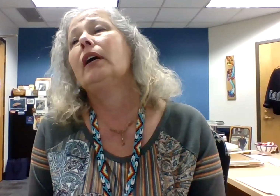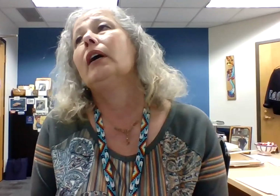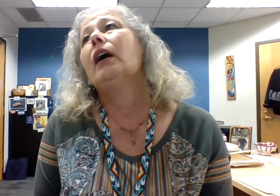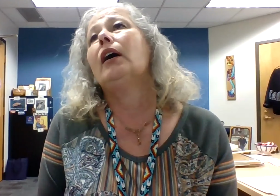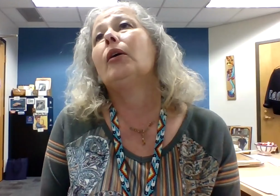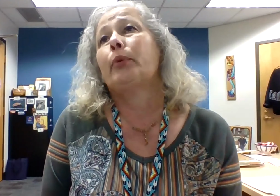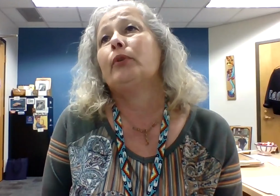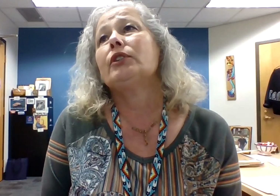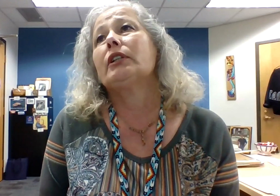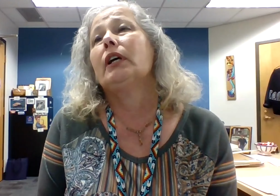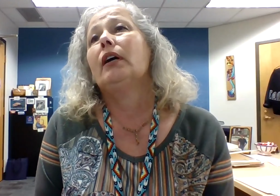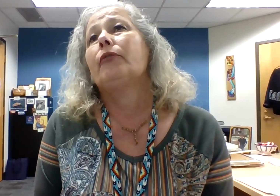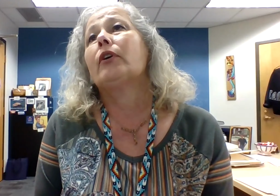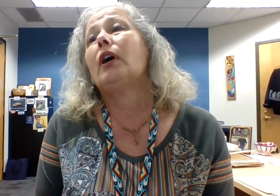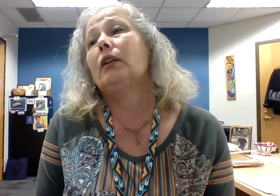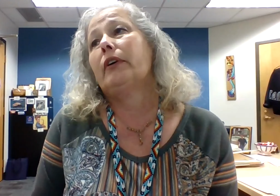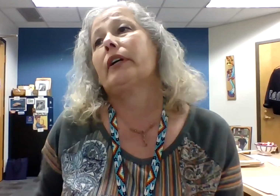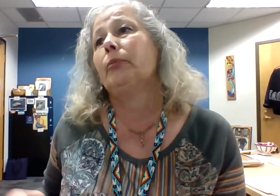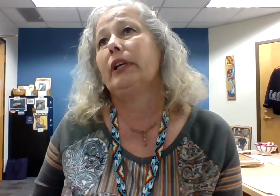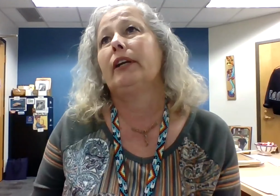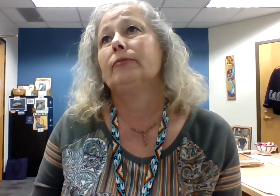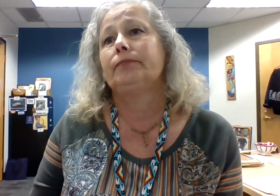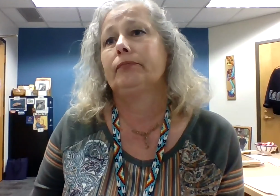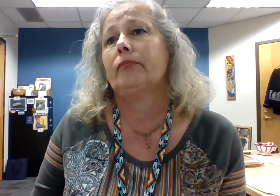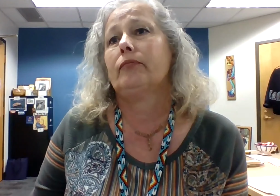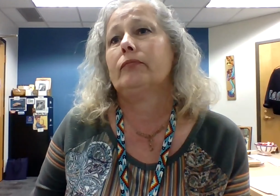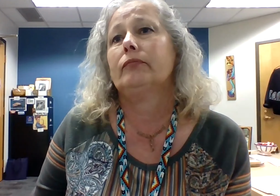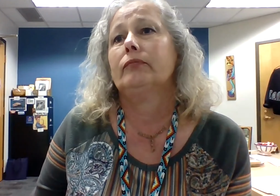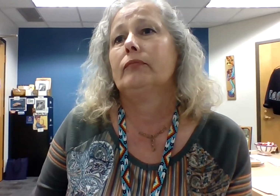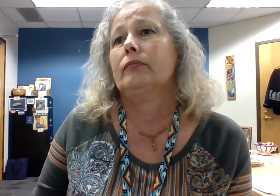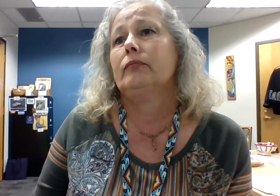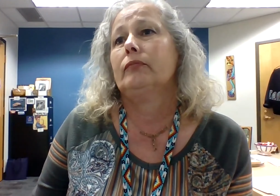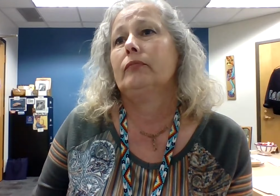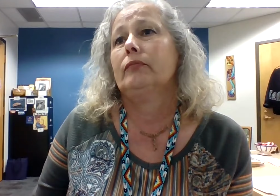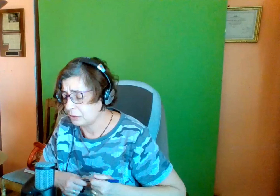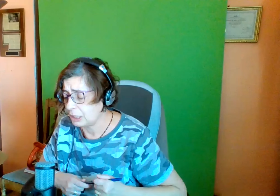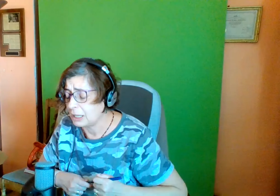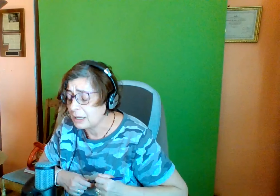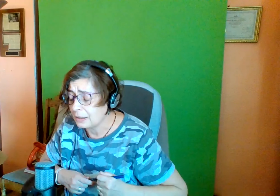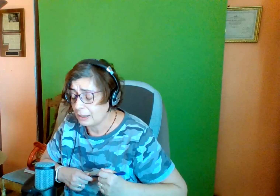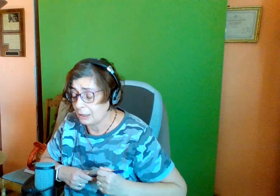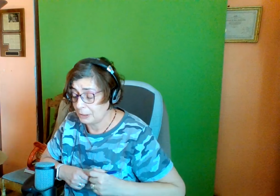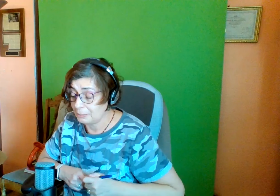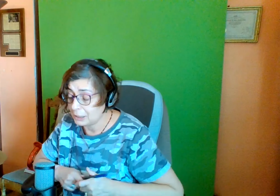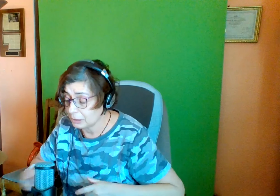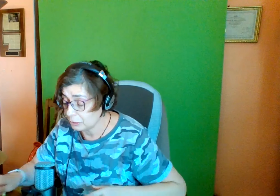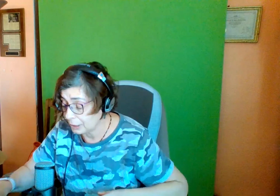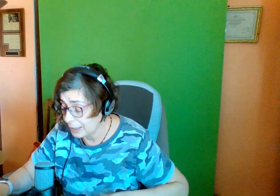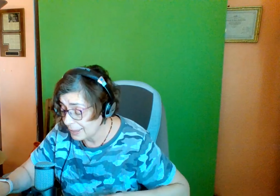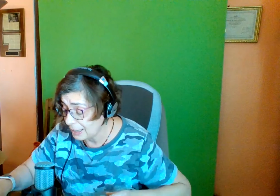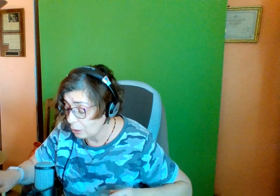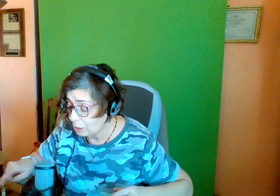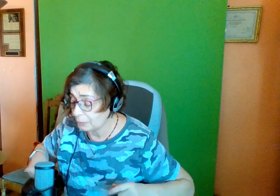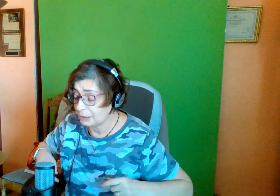holistic approach for all of our community. Y yo soy Carmen Ramírez, con la